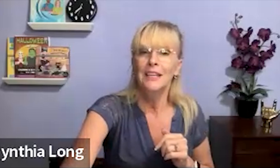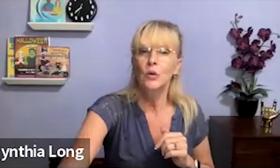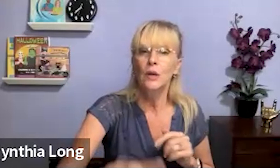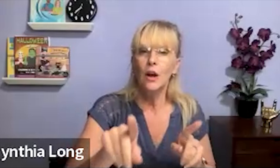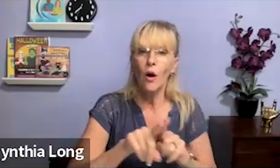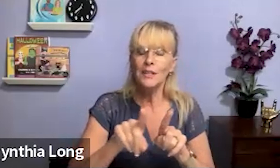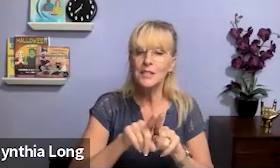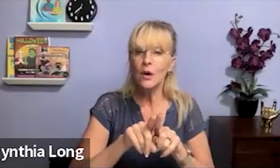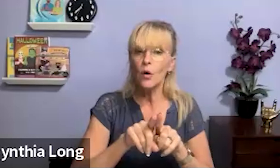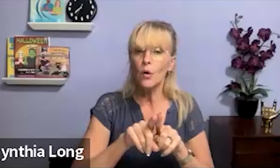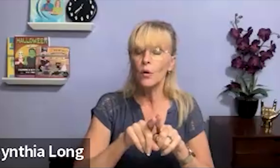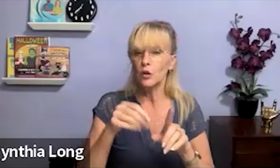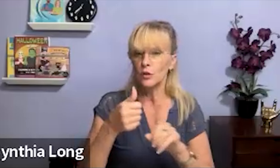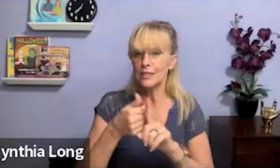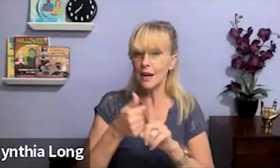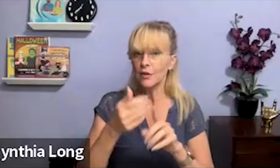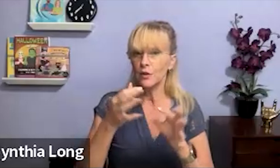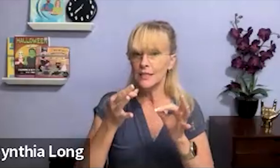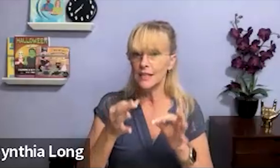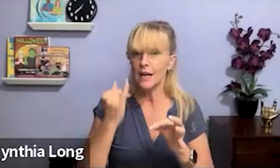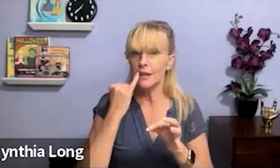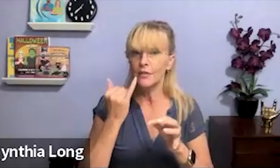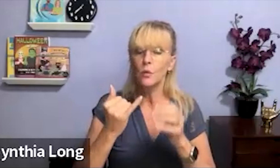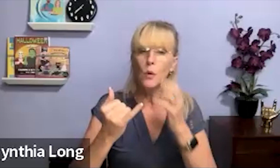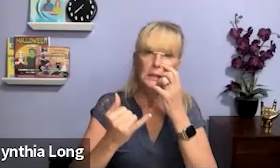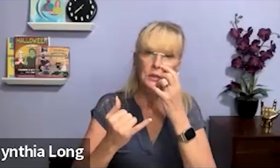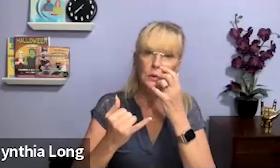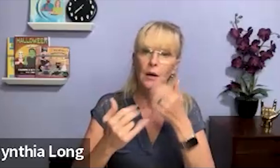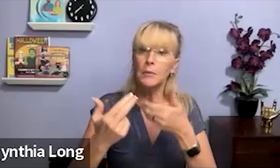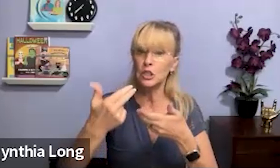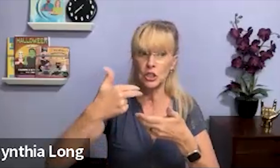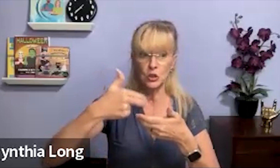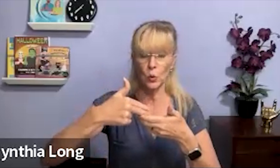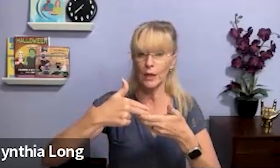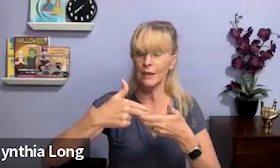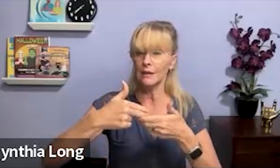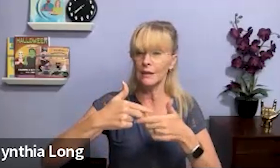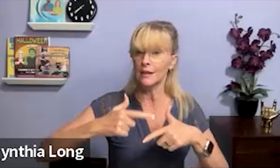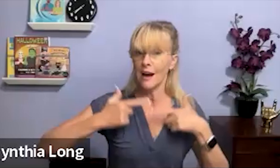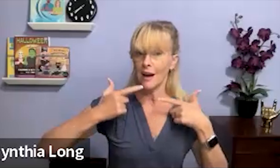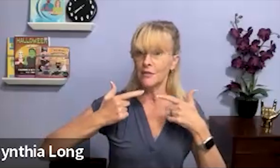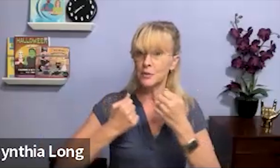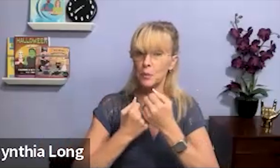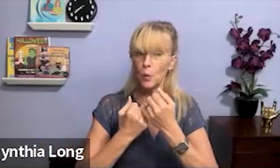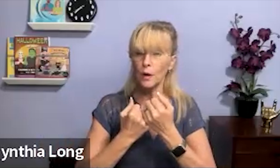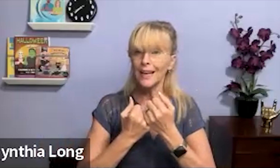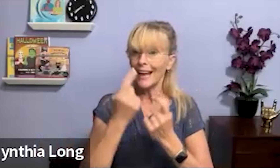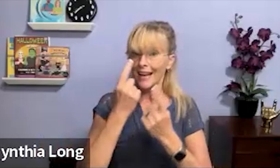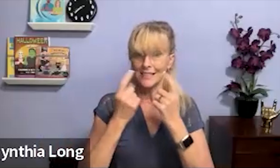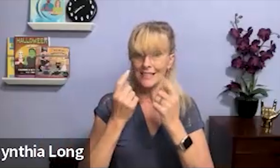Then you can also yourself, you can decide if you want to just join the live support and ask us